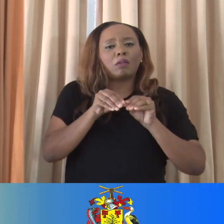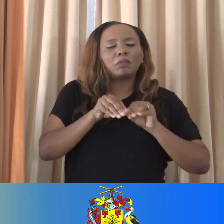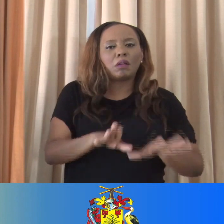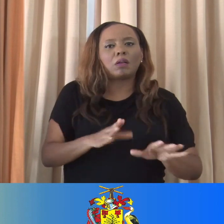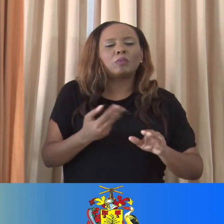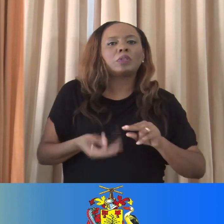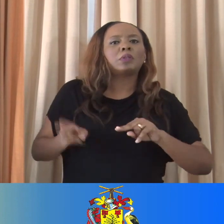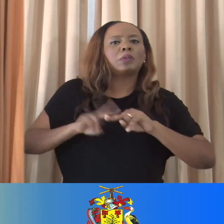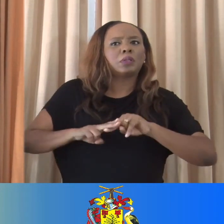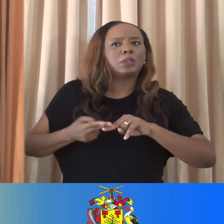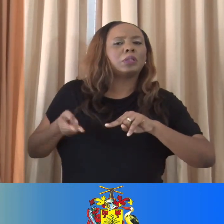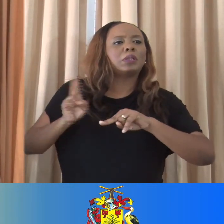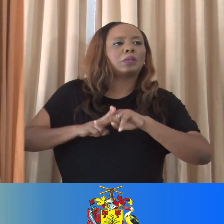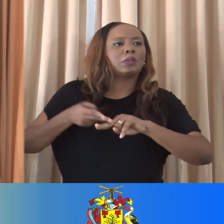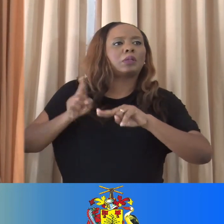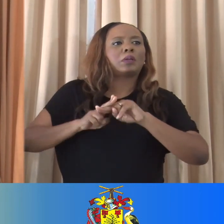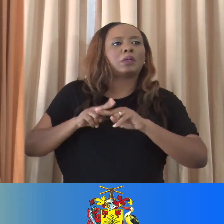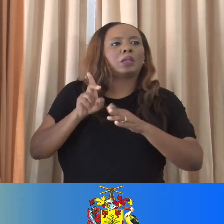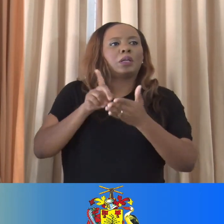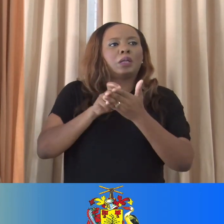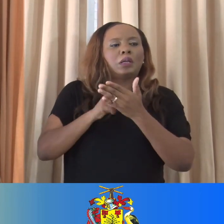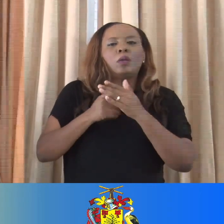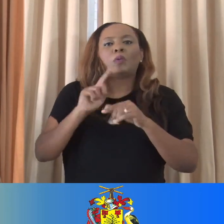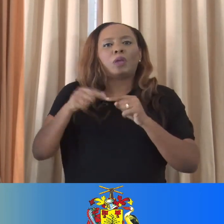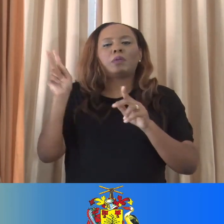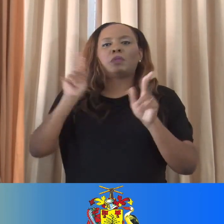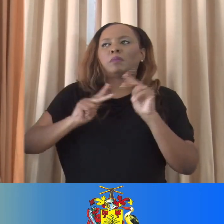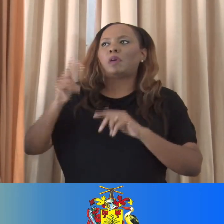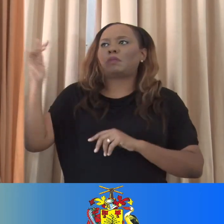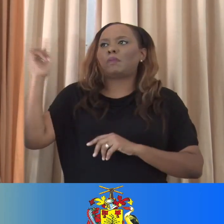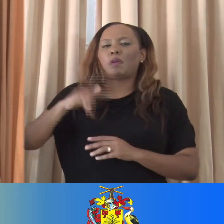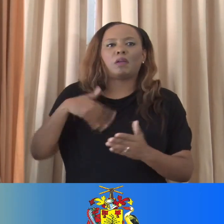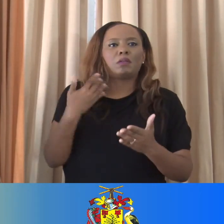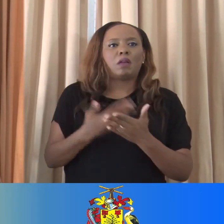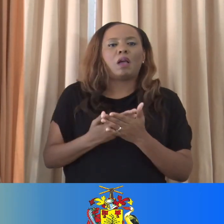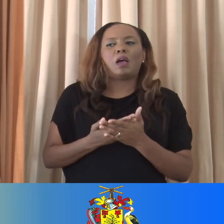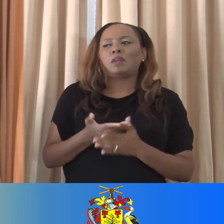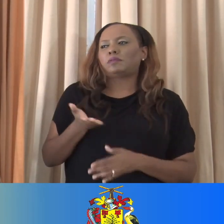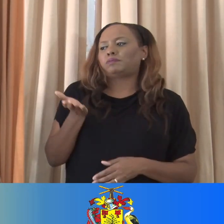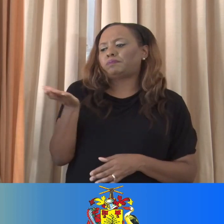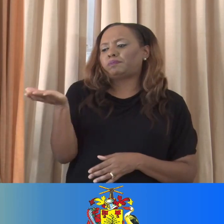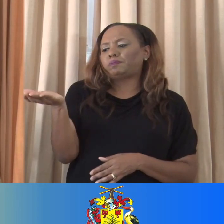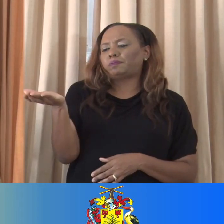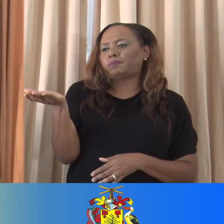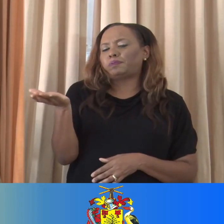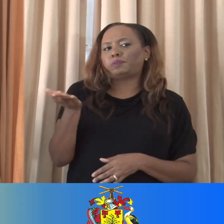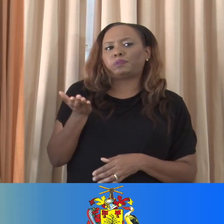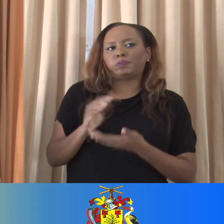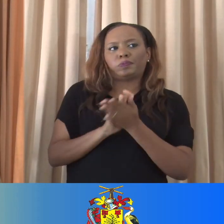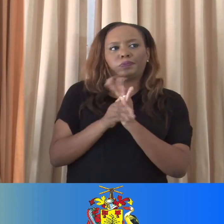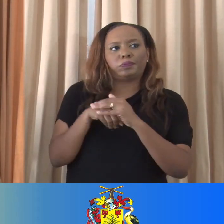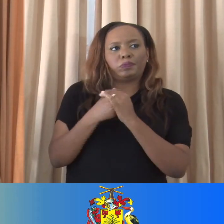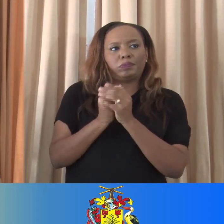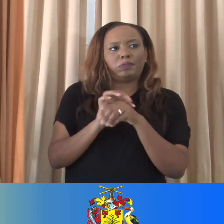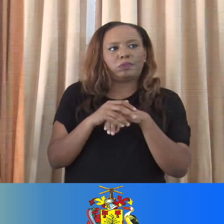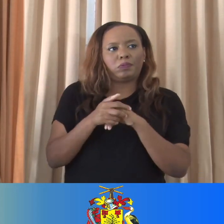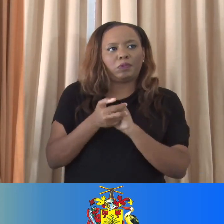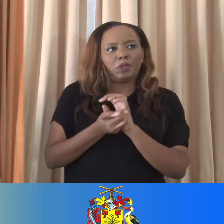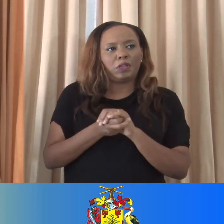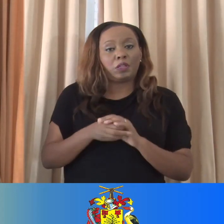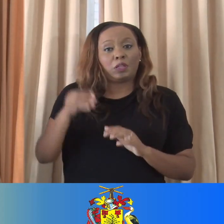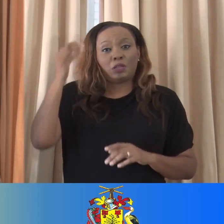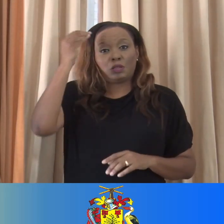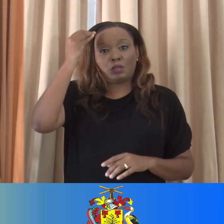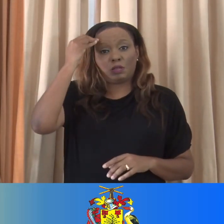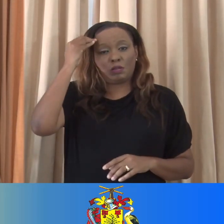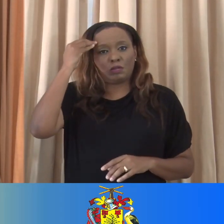being made available, especially in the area of arrivals. I think we're all aware that all persons have to use the kiosks.